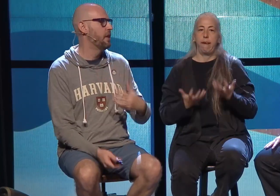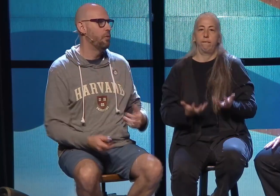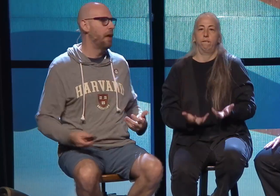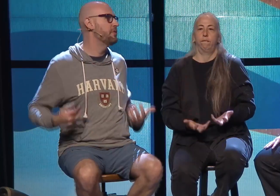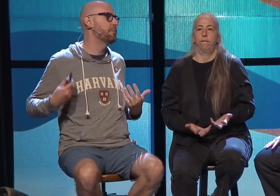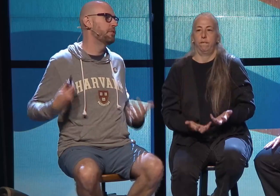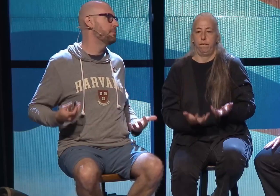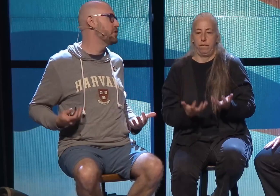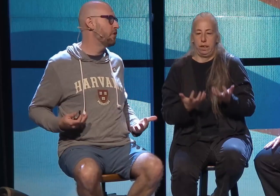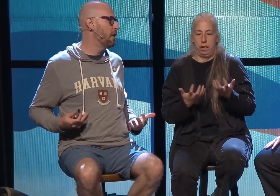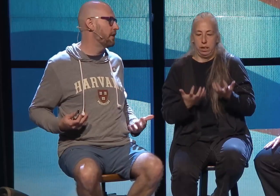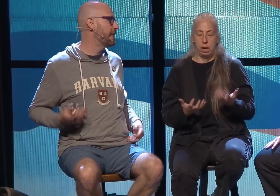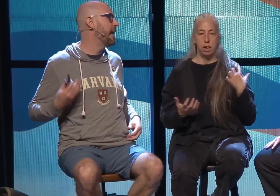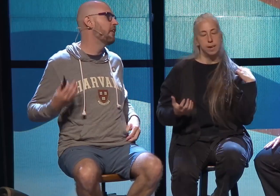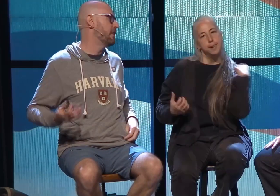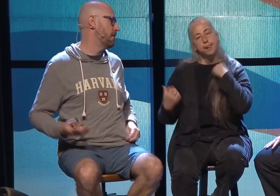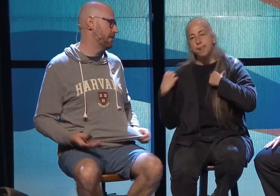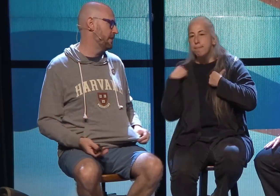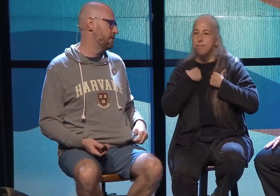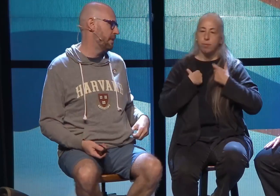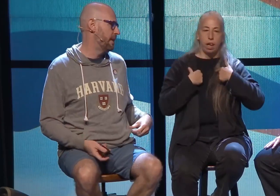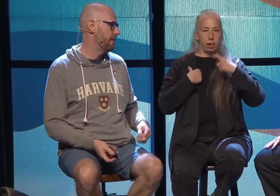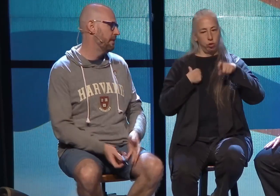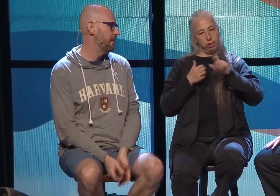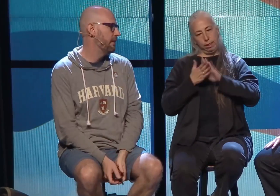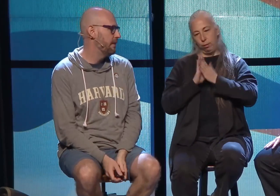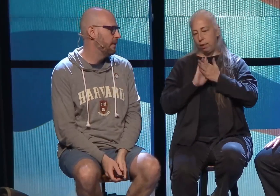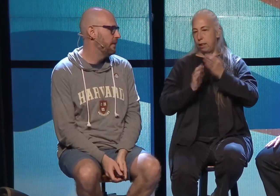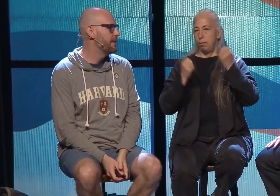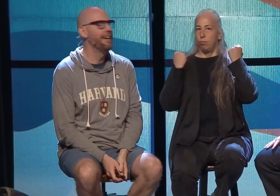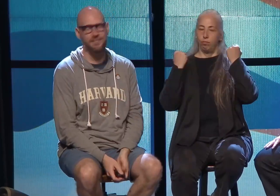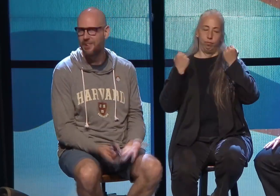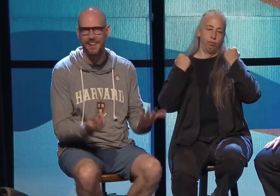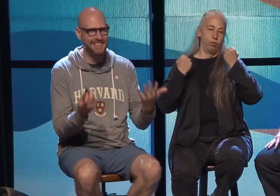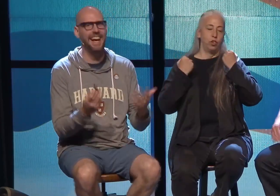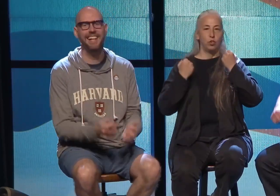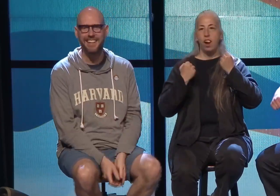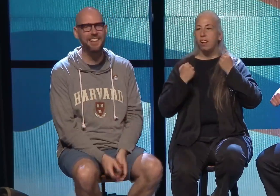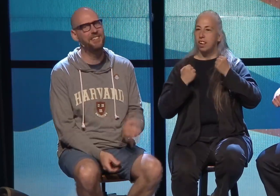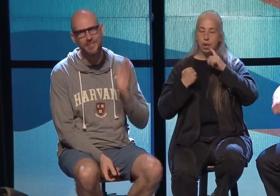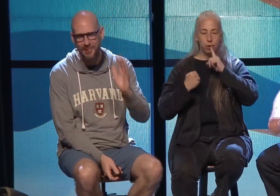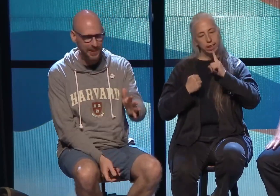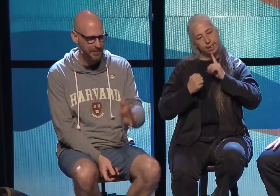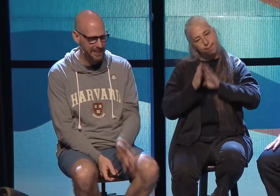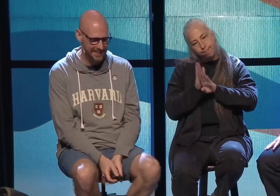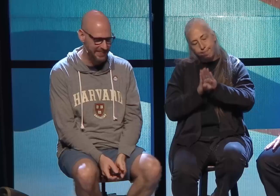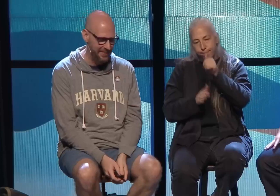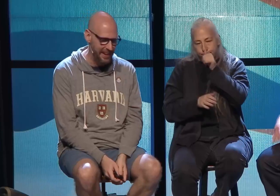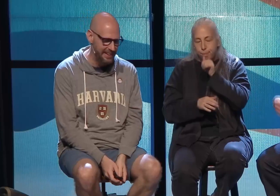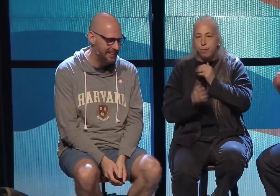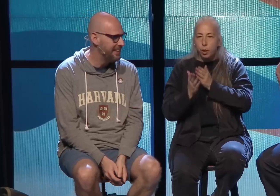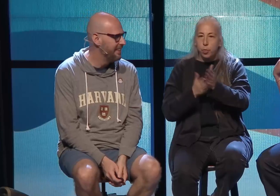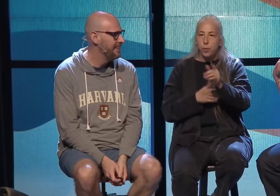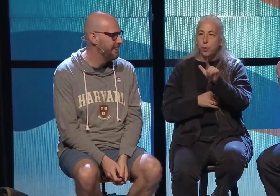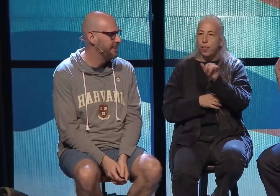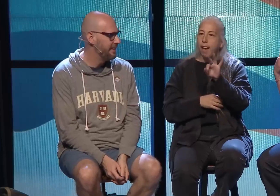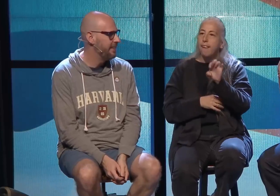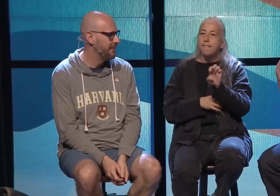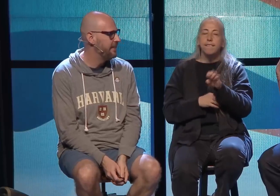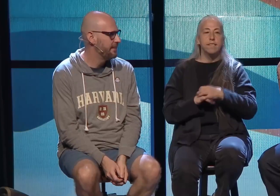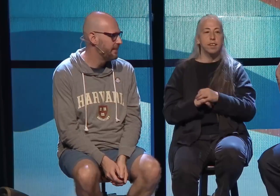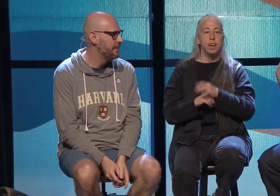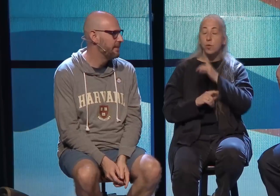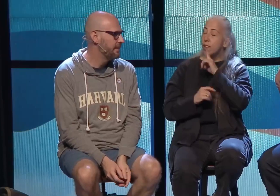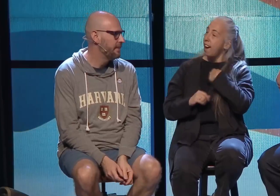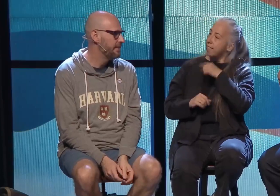to just, well, I'm just supposed to be stronger to carry all of Yeah, this better weight. just do more weightlifting. Carry Exactly. heavier I gotta backpack. do all that weightlifting. I think about too that like it's a